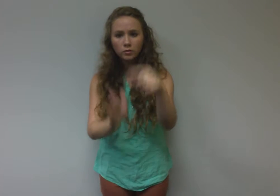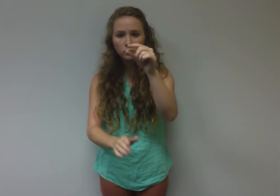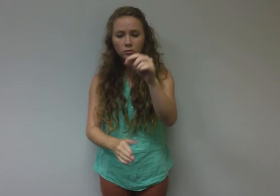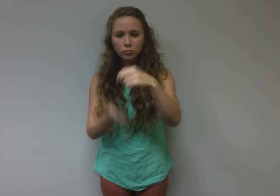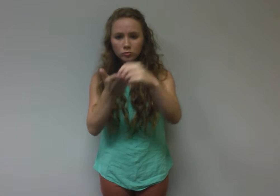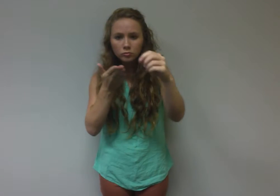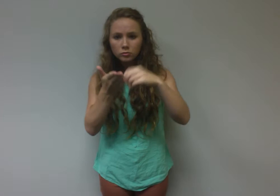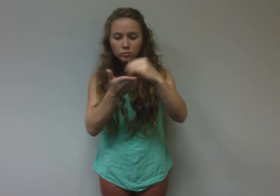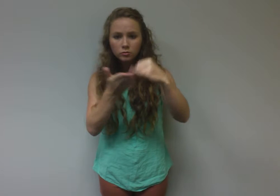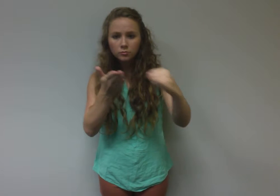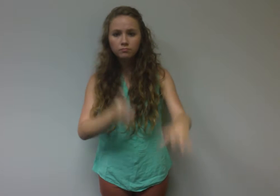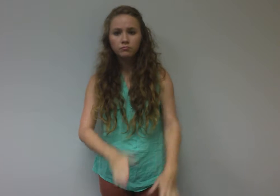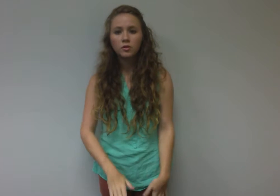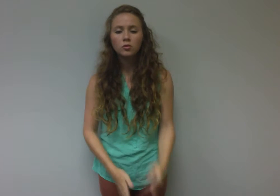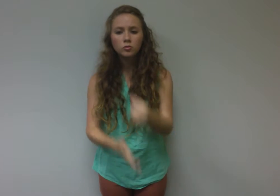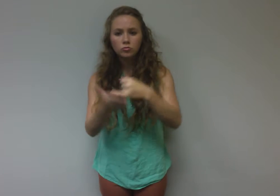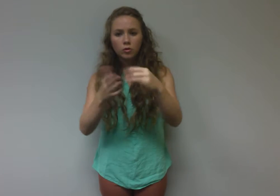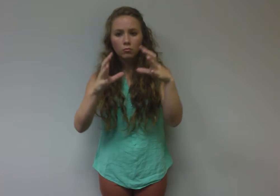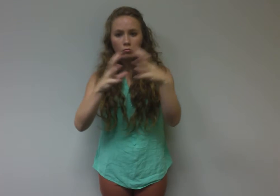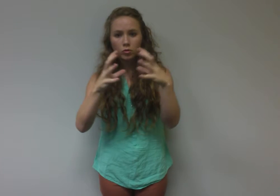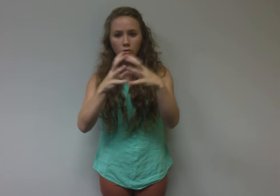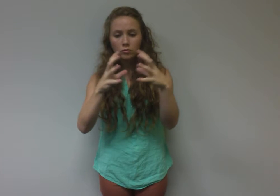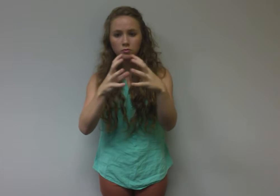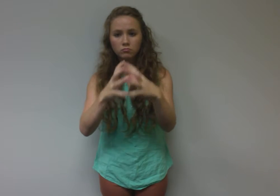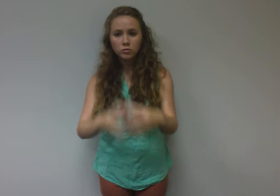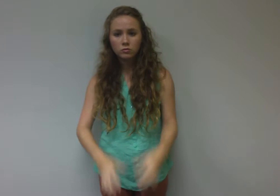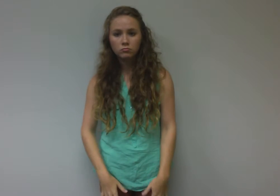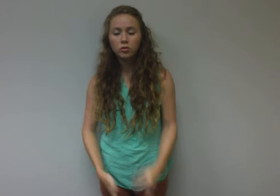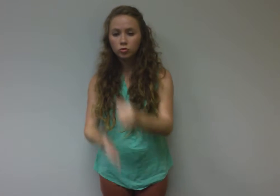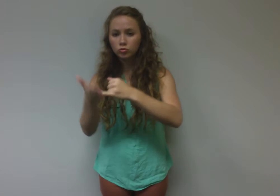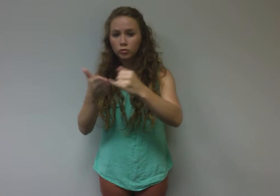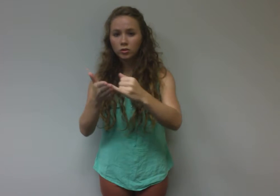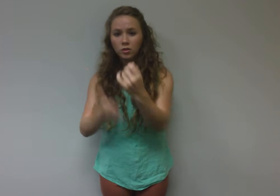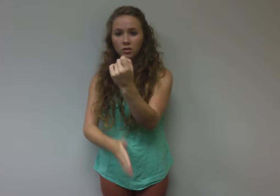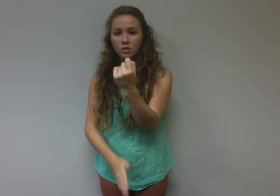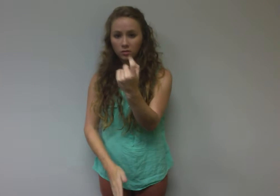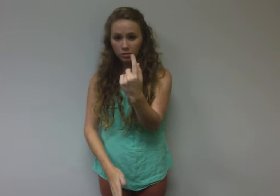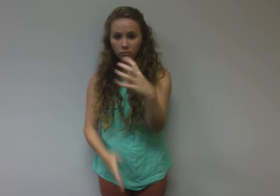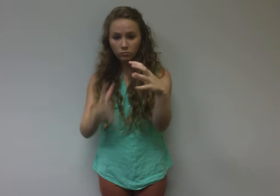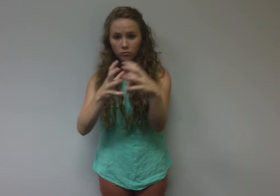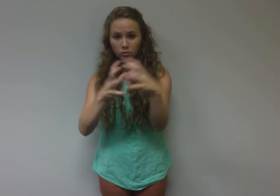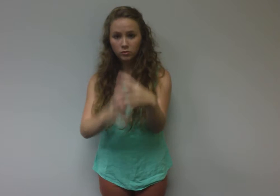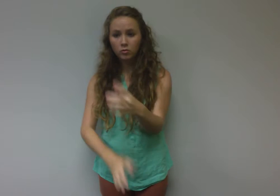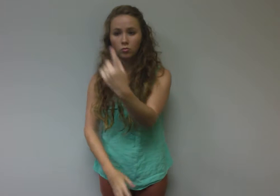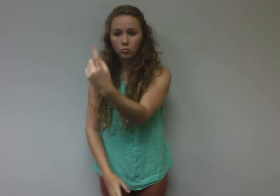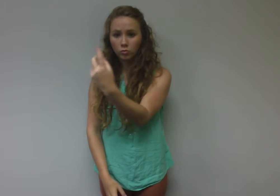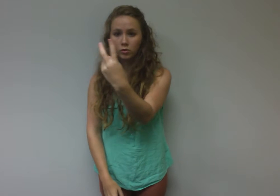5, 6, 7, 8, 9, 10, 11. That's 11, right? 1, 2, 3, 4, 5, 6, 7, 8,